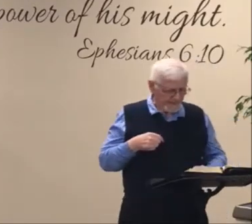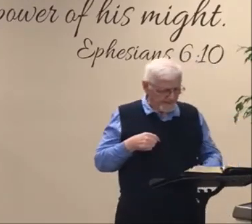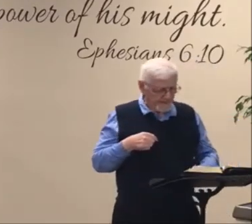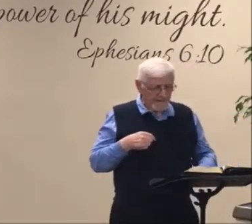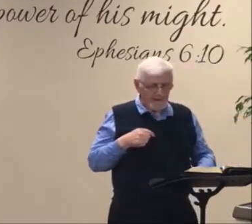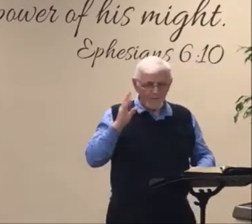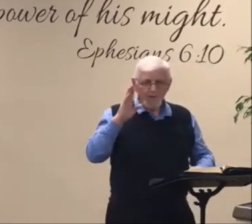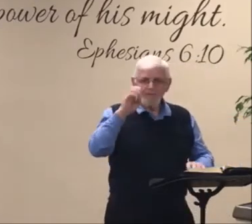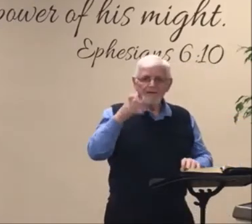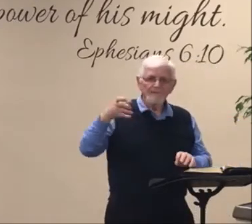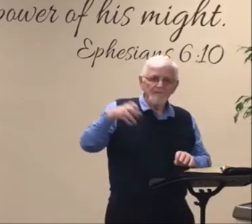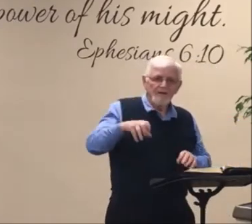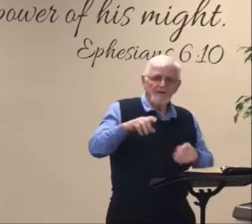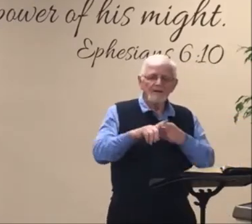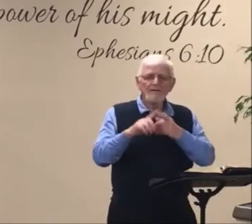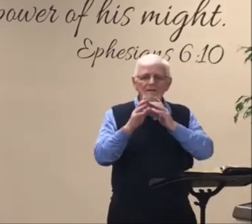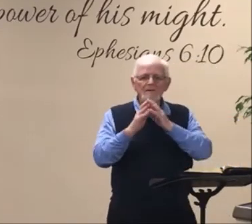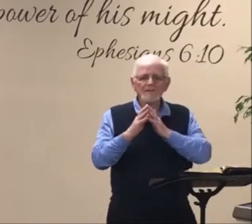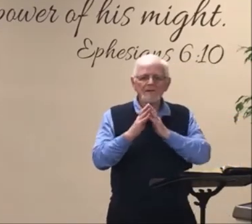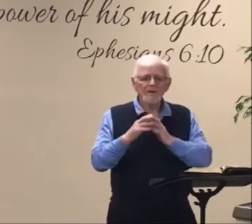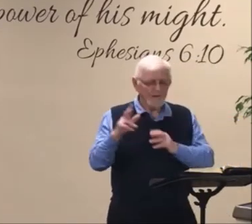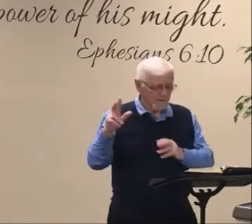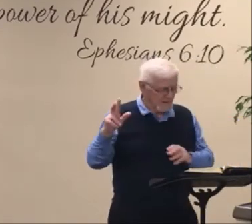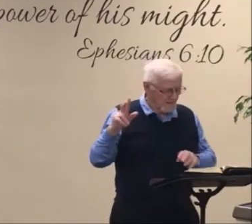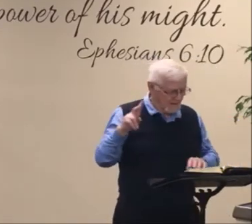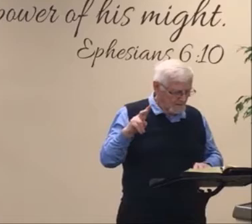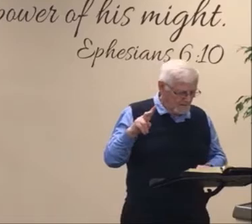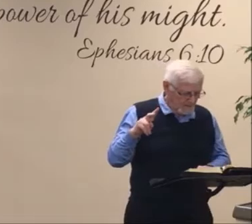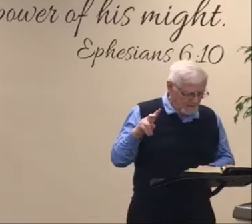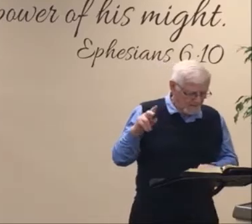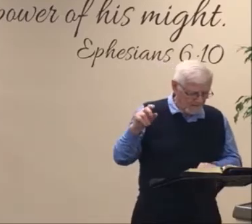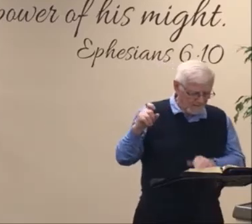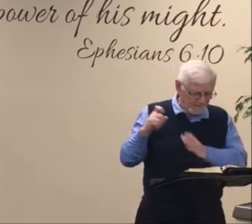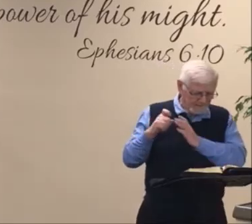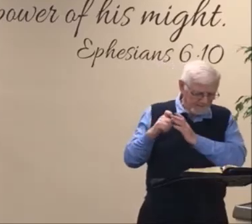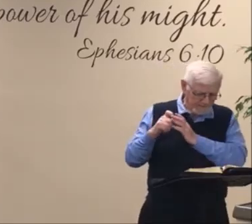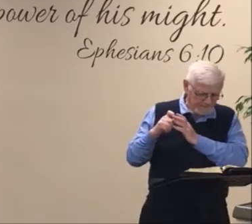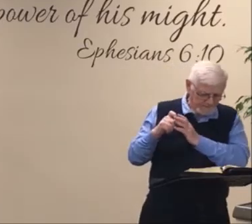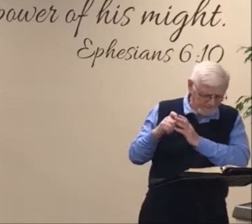pray. Look at chapter 32. Chapter